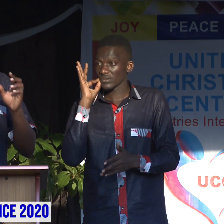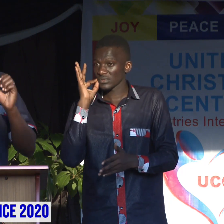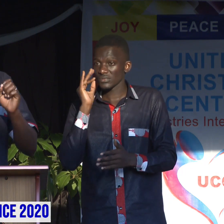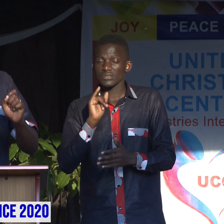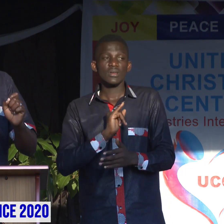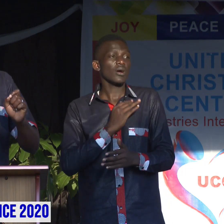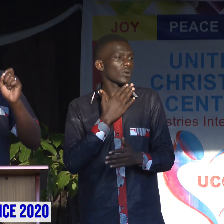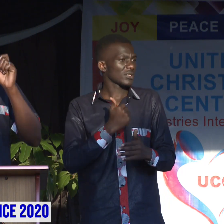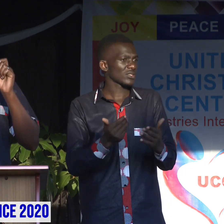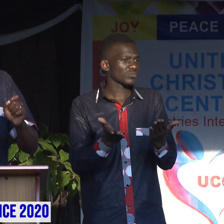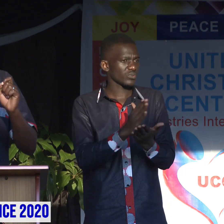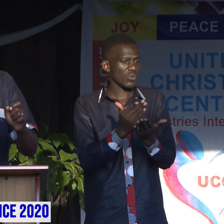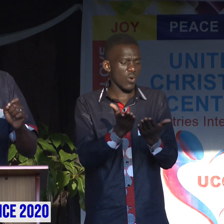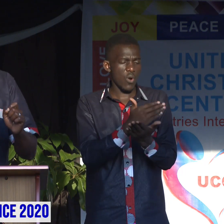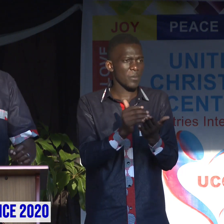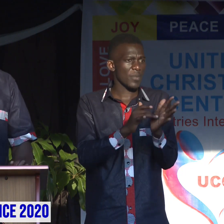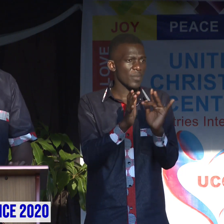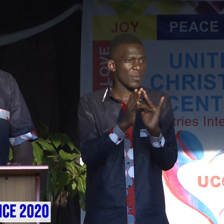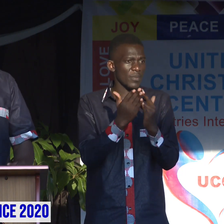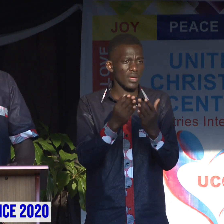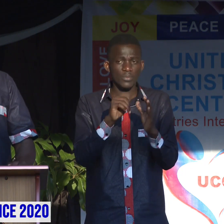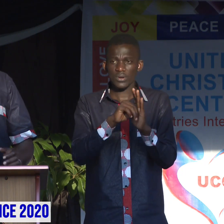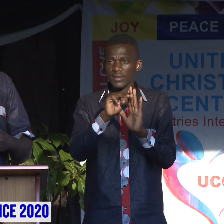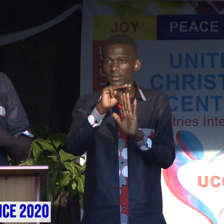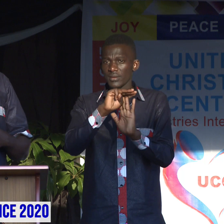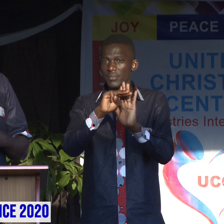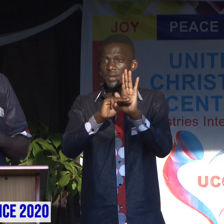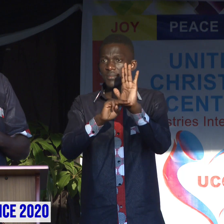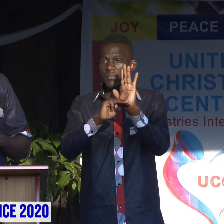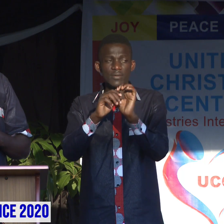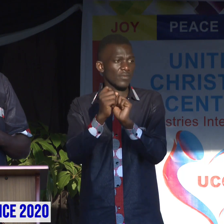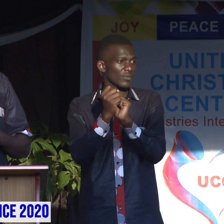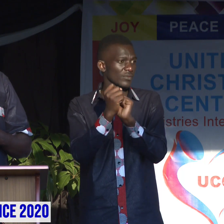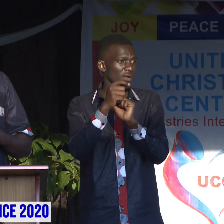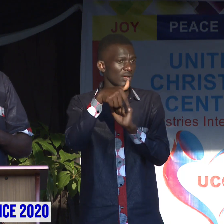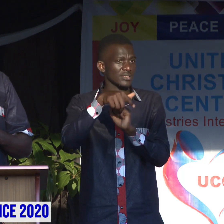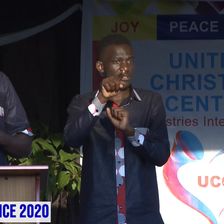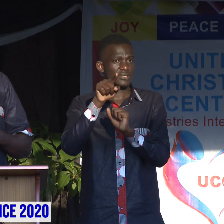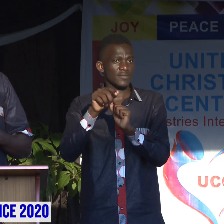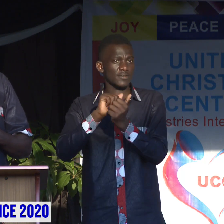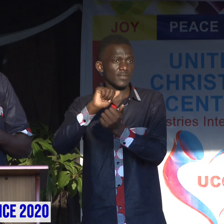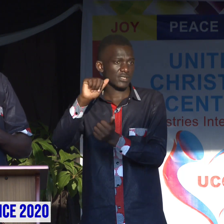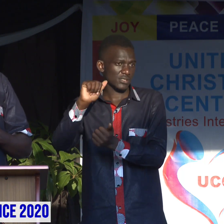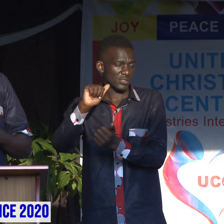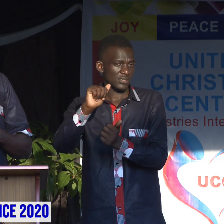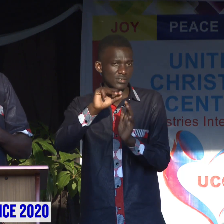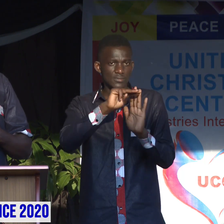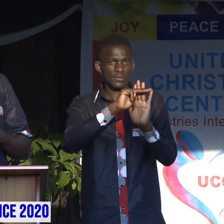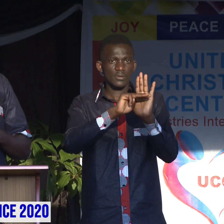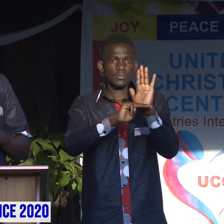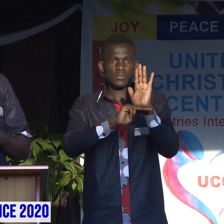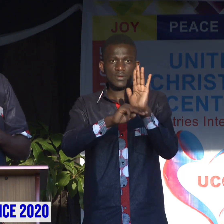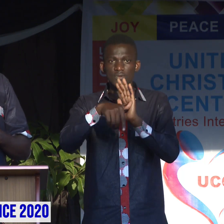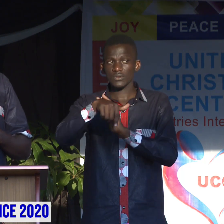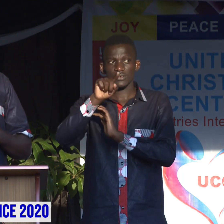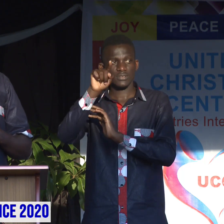I want us to open our Bible in Matthew 7:15. Njagala tubikule Bible zaffe mu Matayo 7:15.